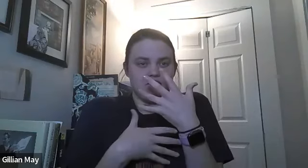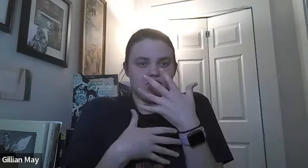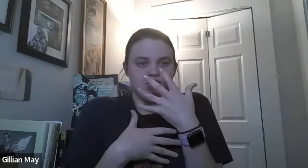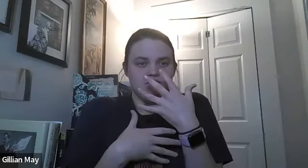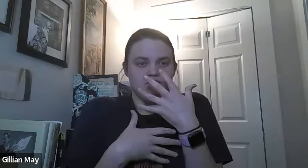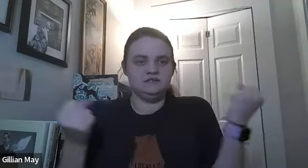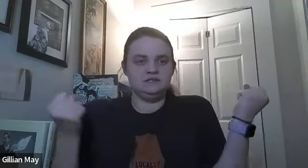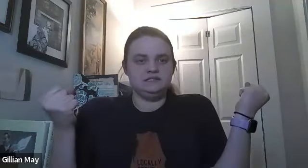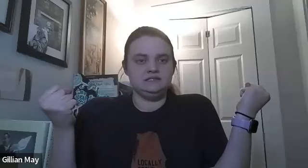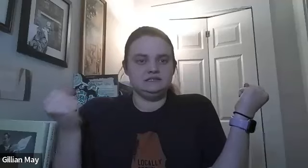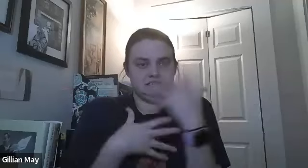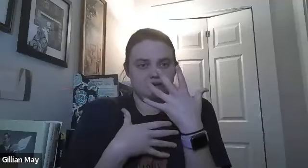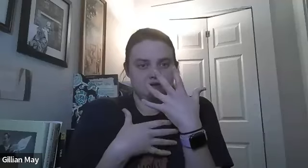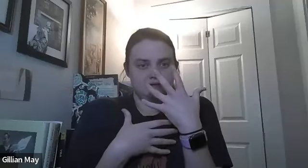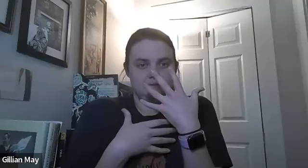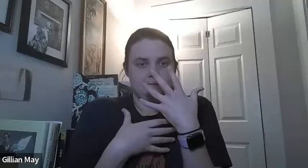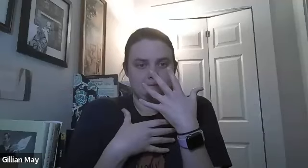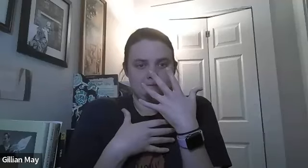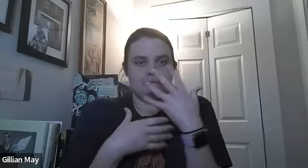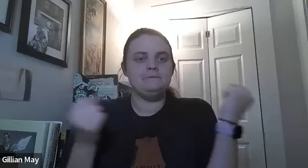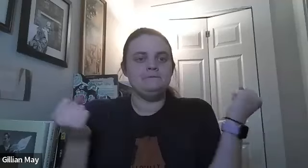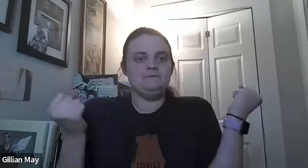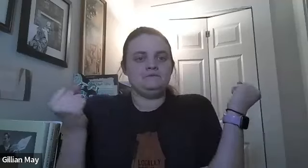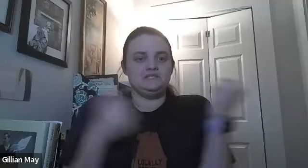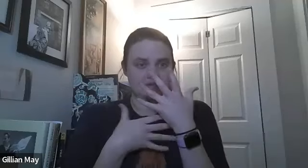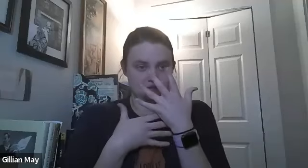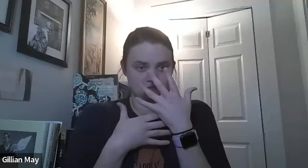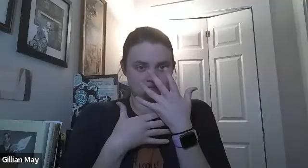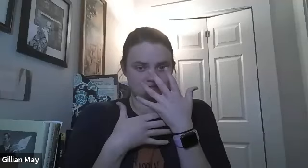scared. Scared. Scared.